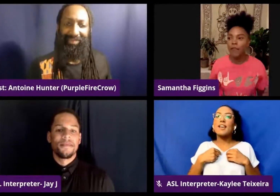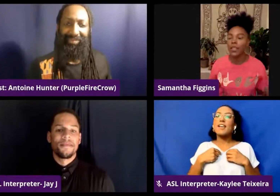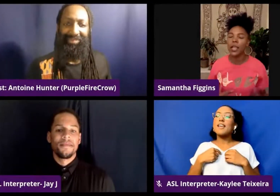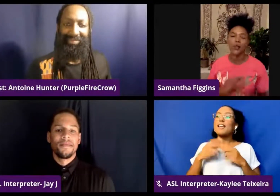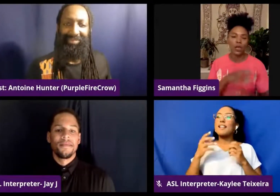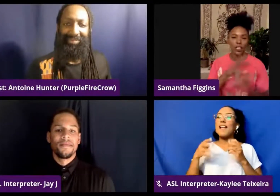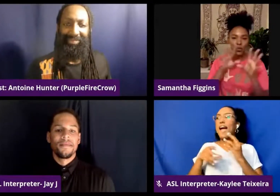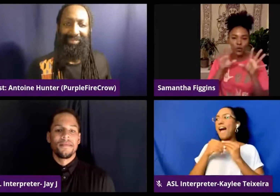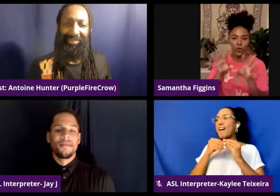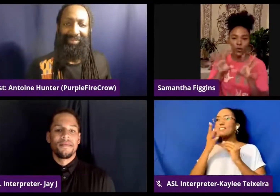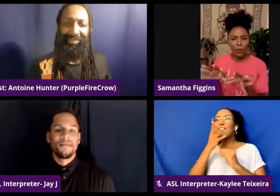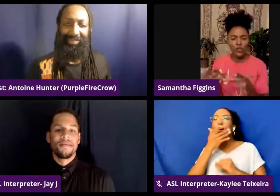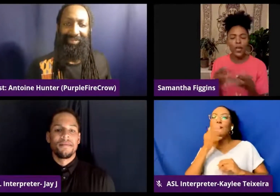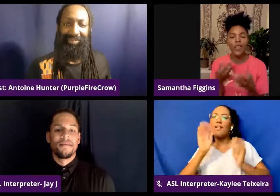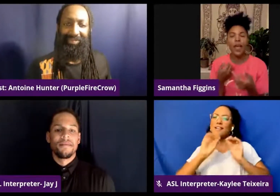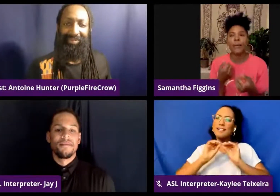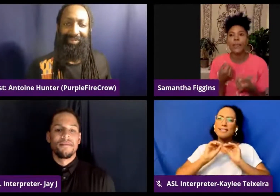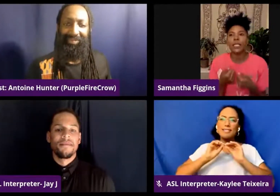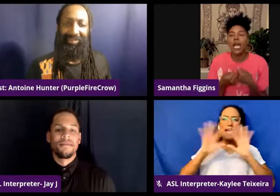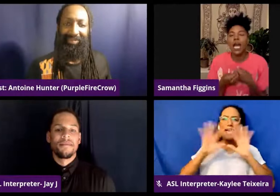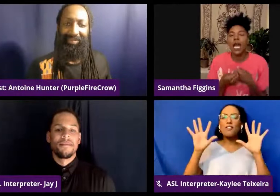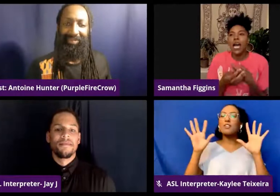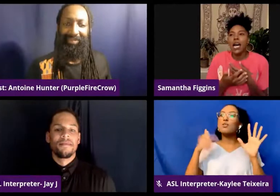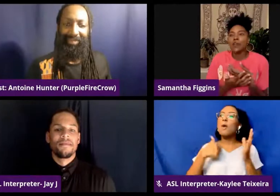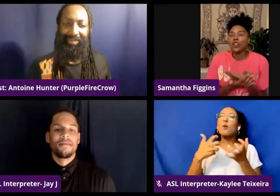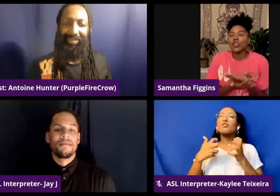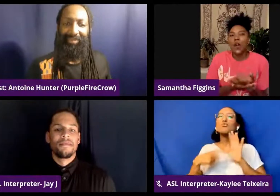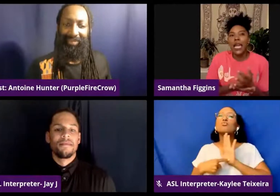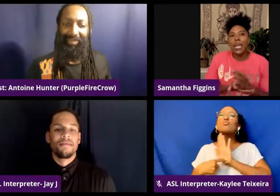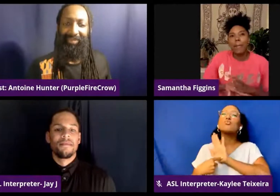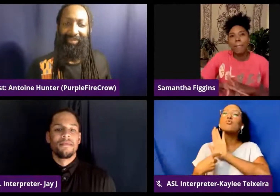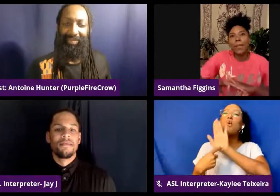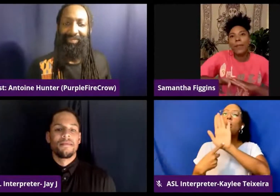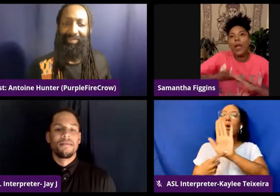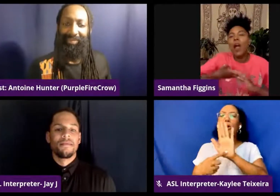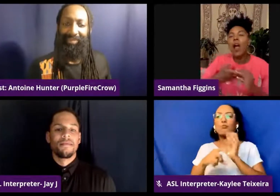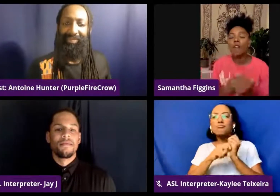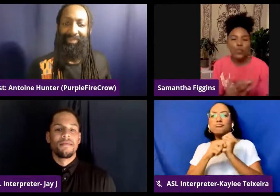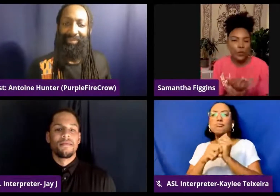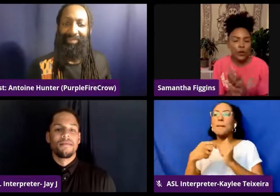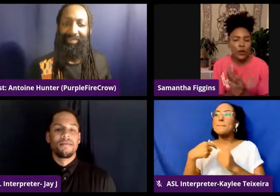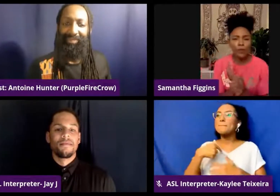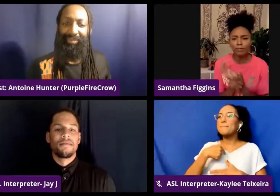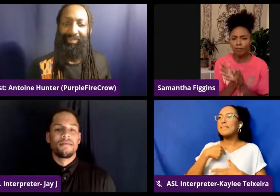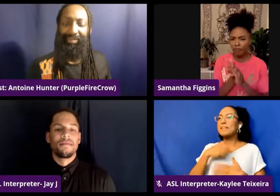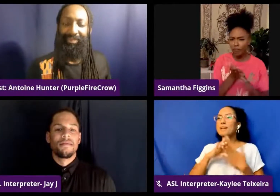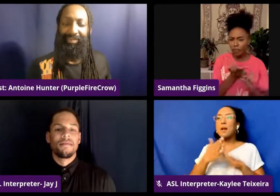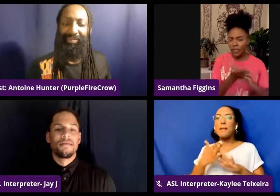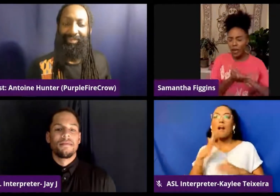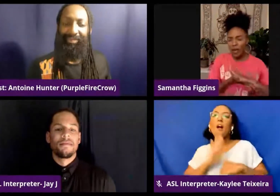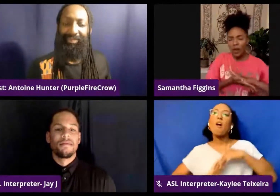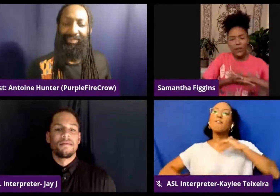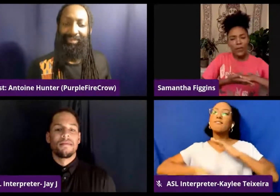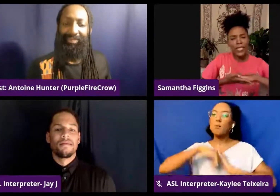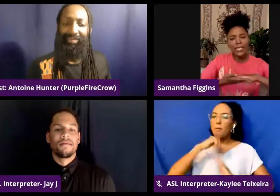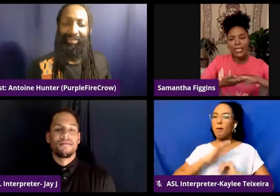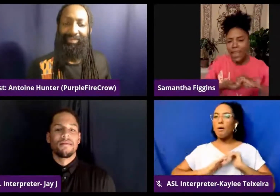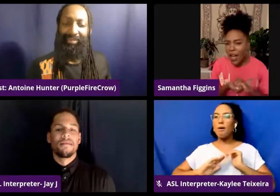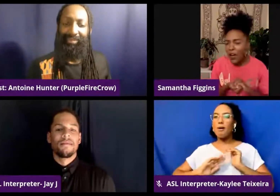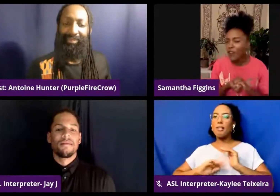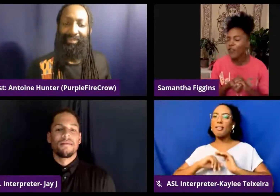my life. And I wanted to portray that, portray me being comfortable